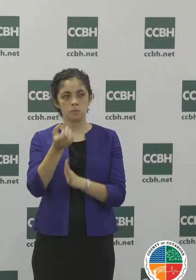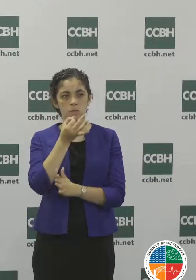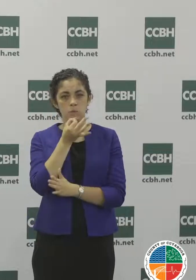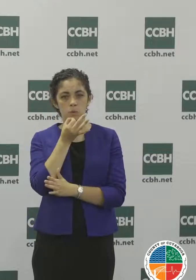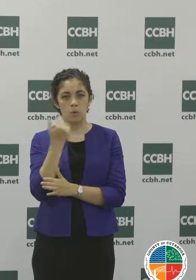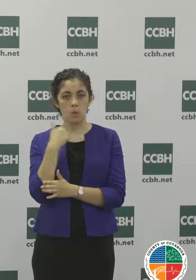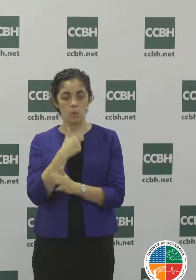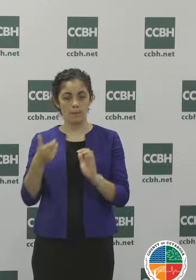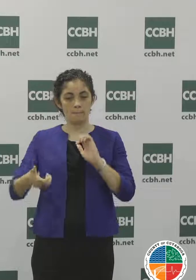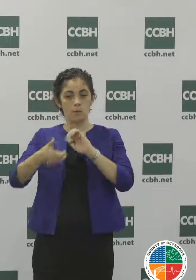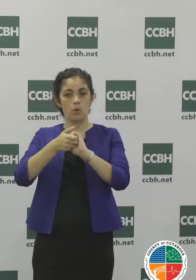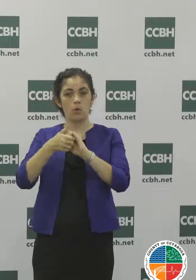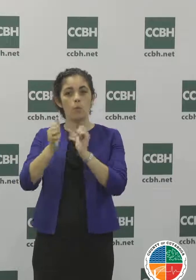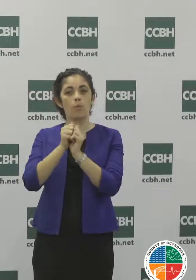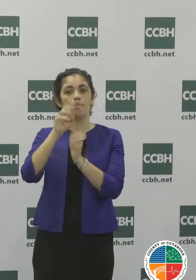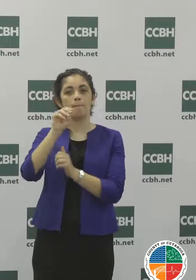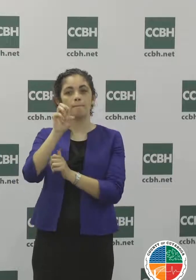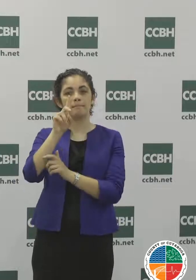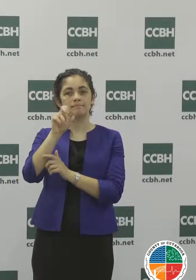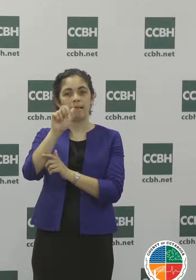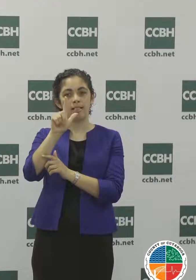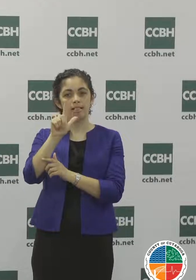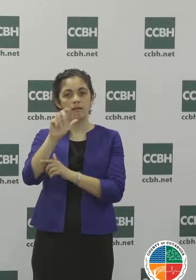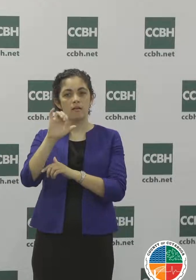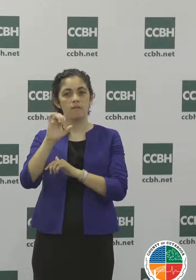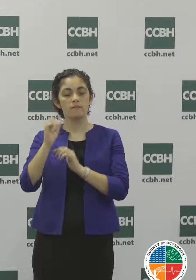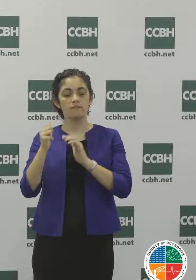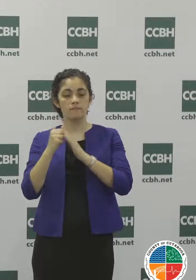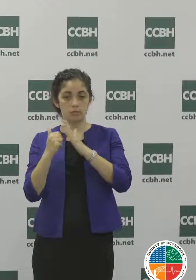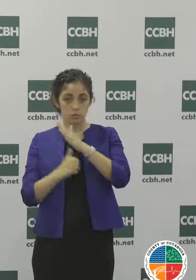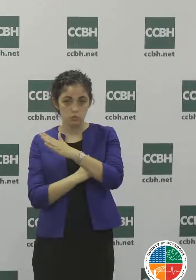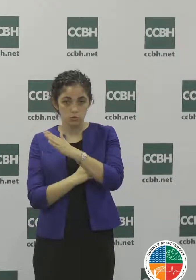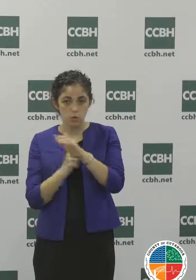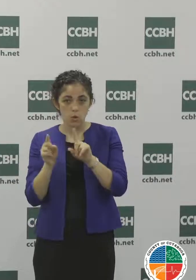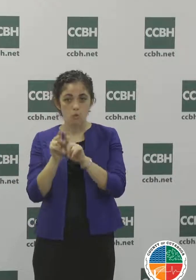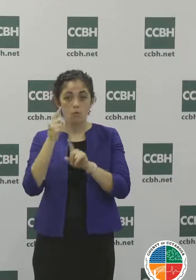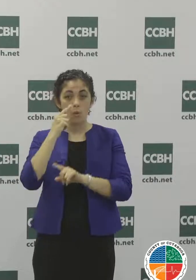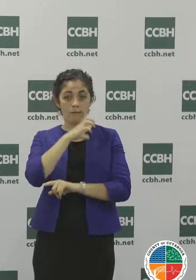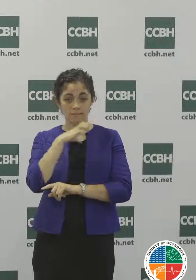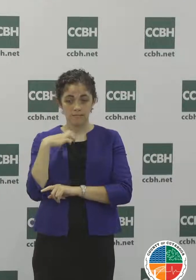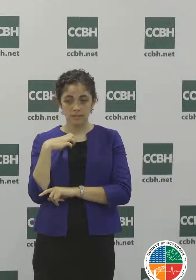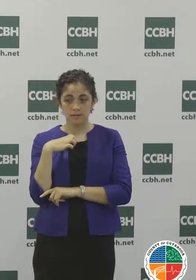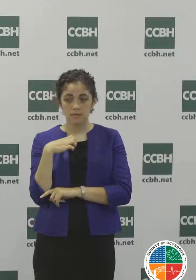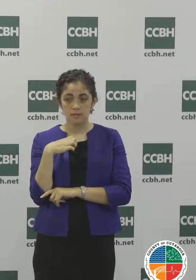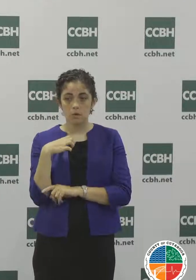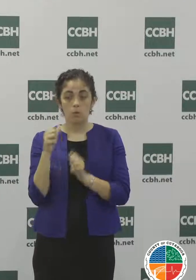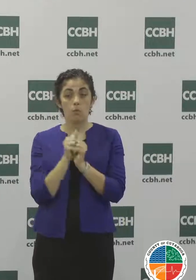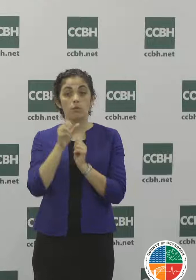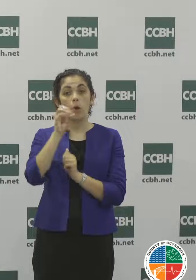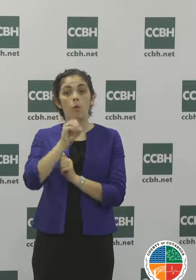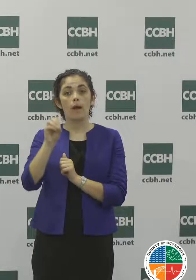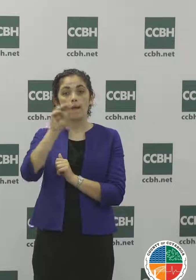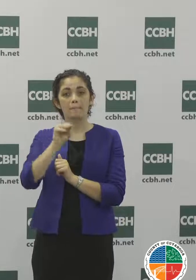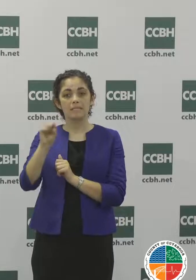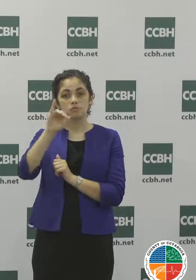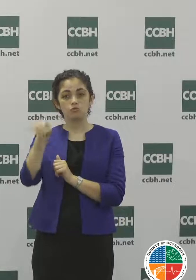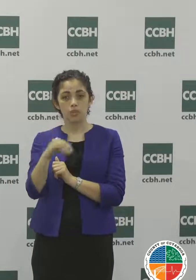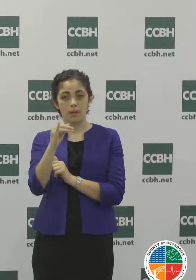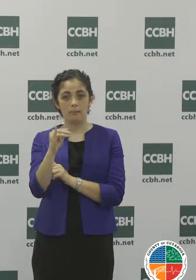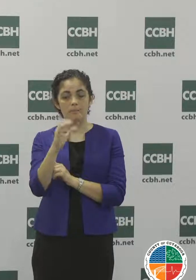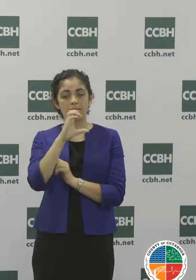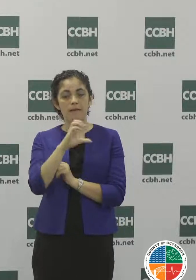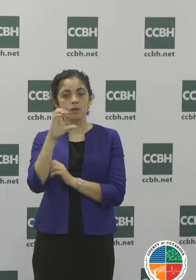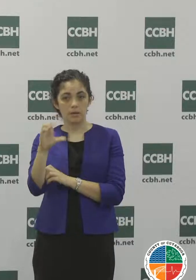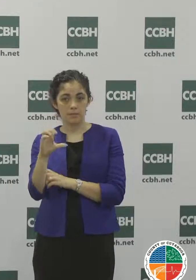We partnered with the Mandel Supporting Foundation at the Jewish Federation of Cleveland and with Ohio Means Jobs Cleveland,